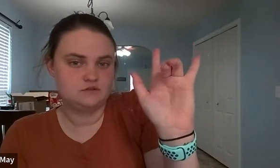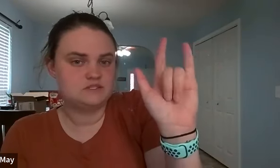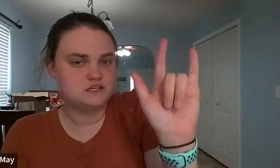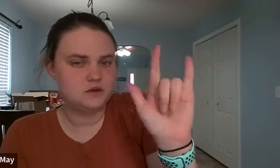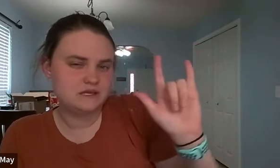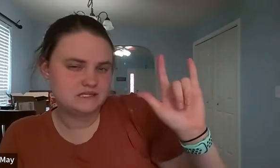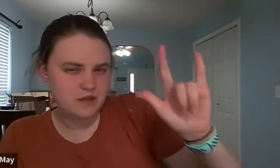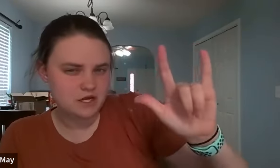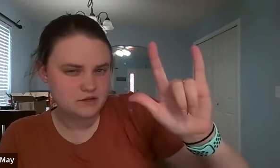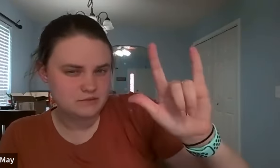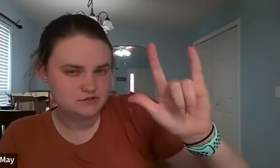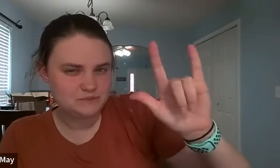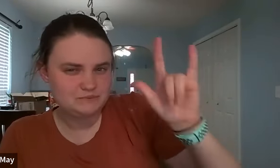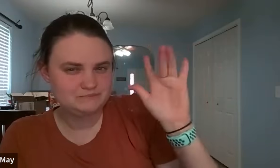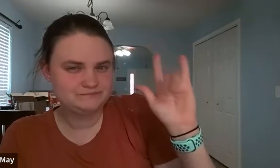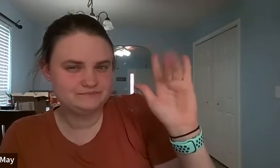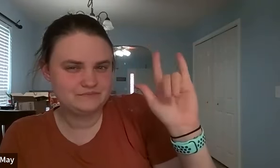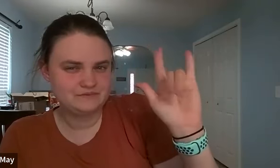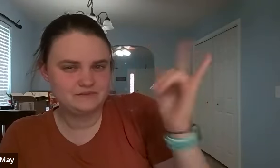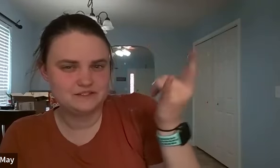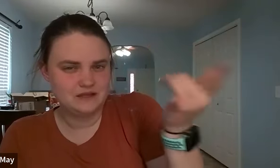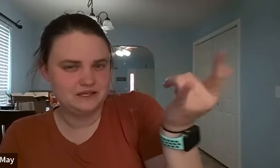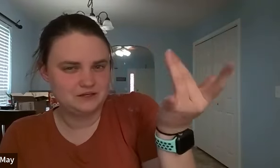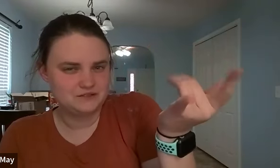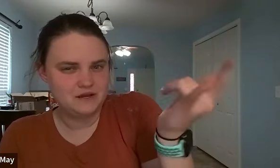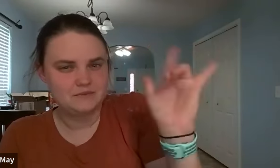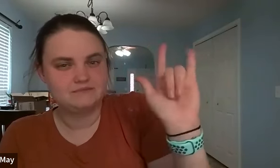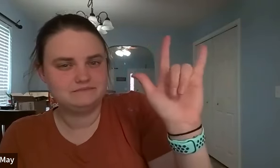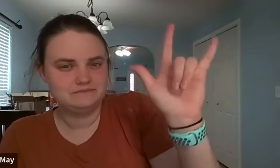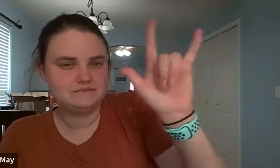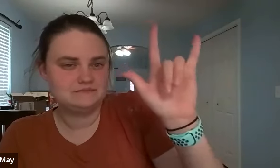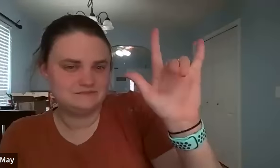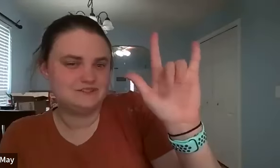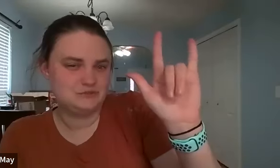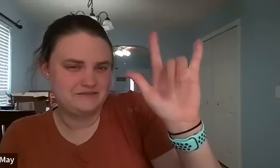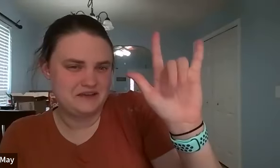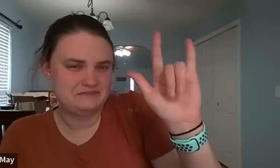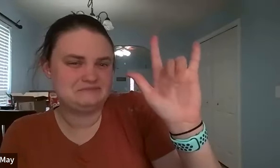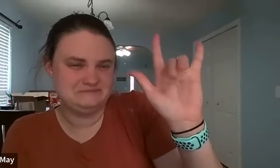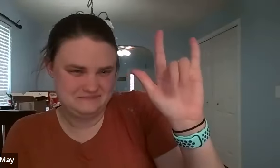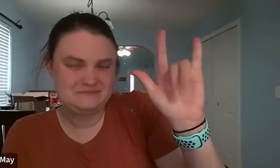almost like you're going in Spider-Man motion. So like, you know, Spider-Man, 25.